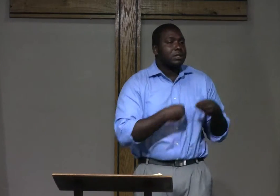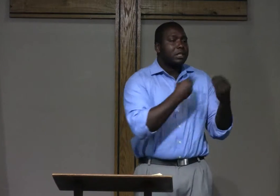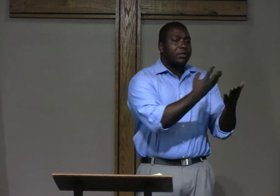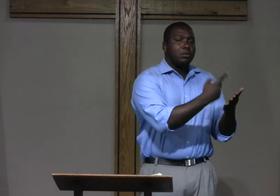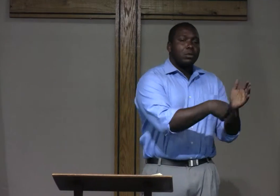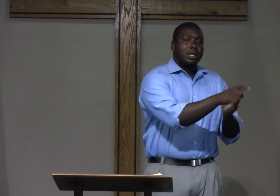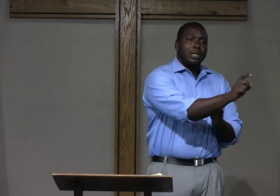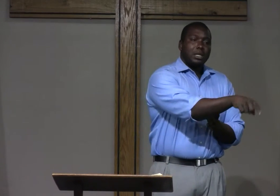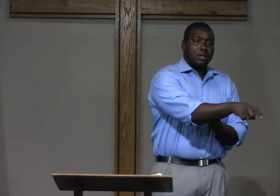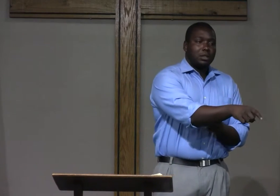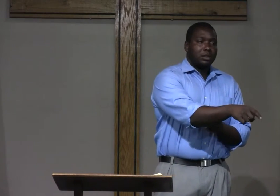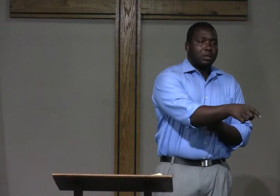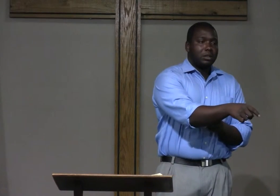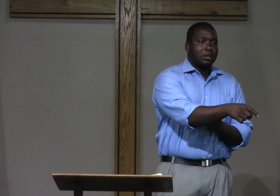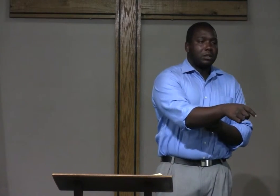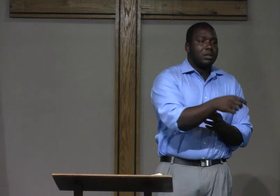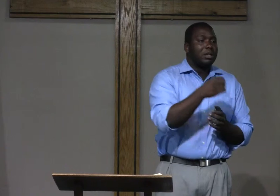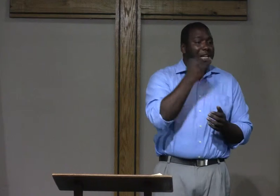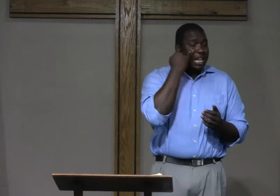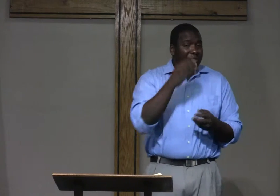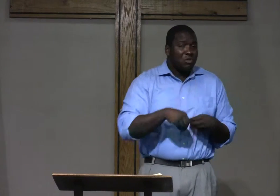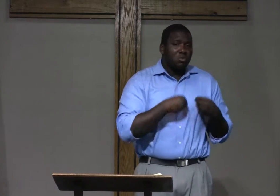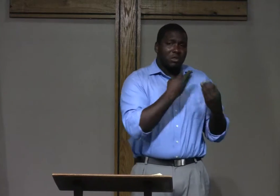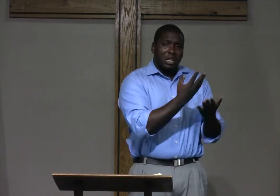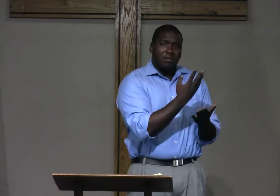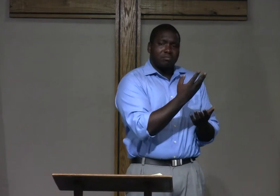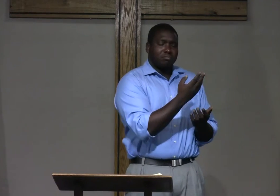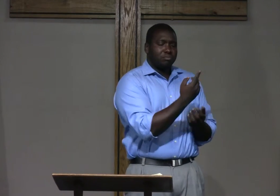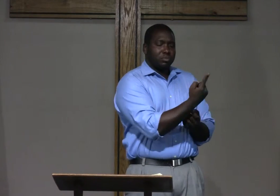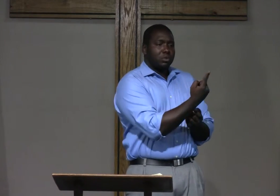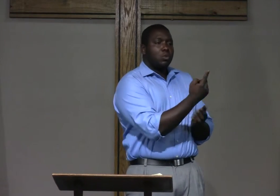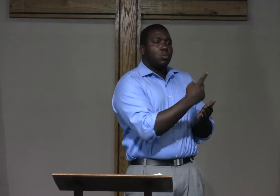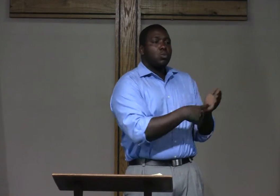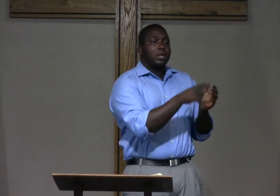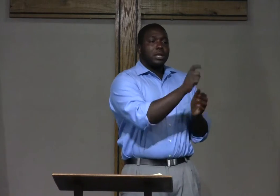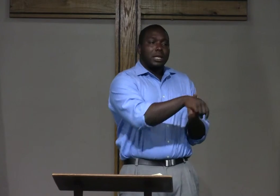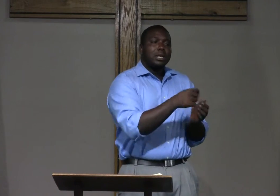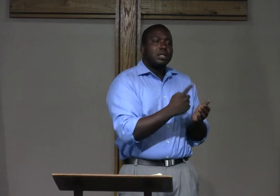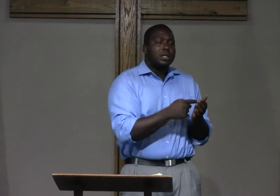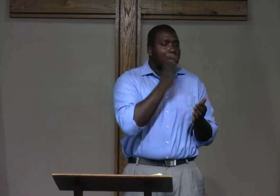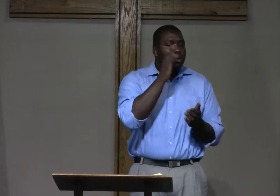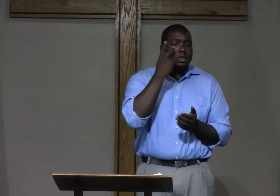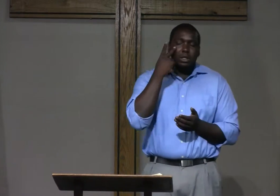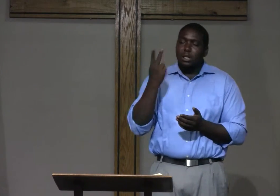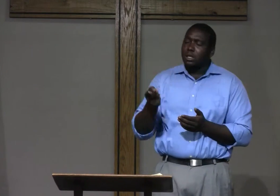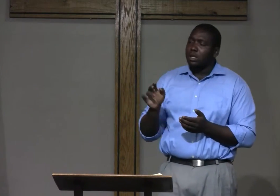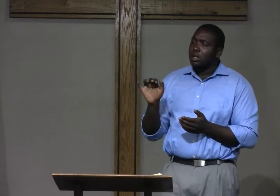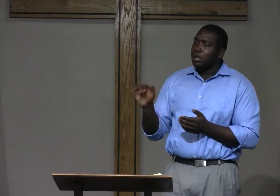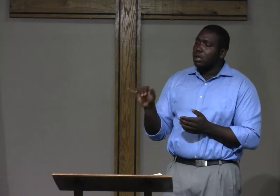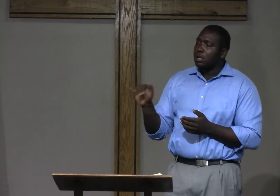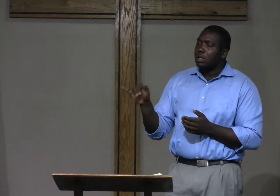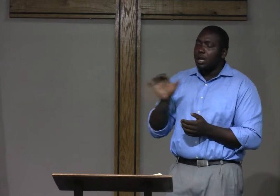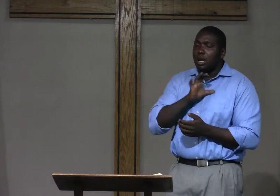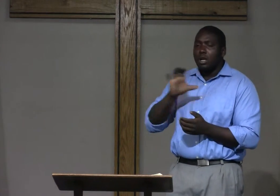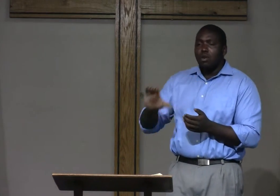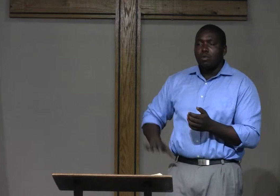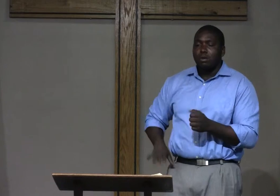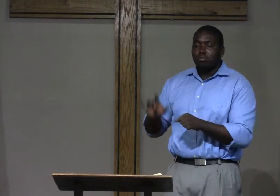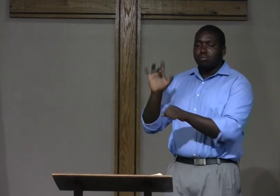Sometimes being Christ-like means giving somebody a verse to help them. Sometimes it means giving them their basic needs so that they